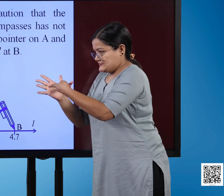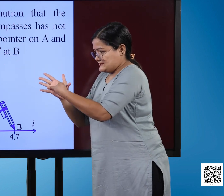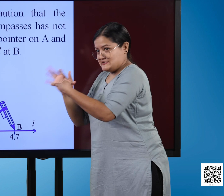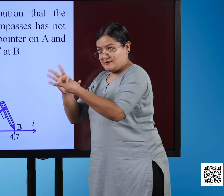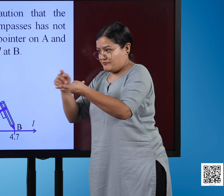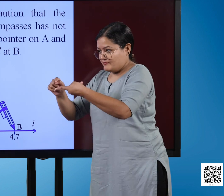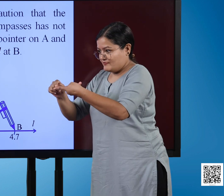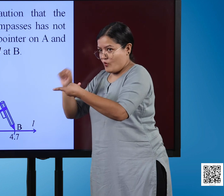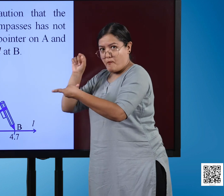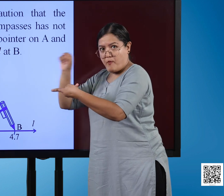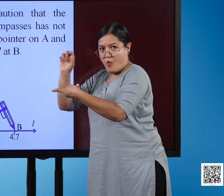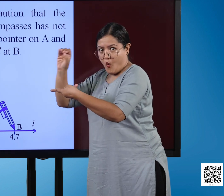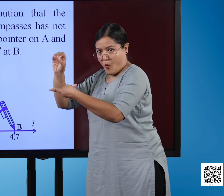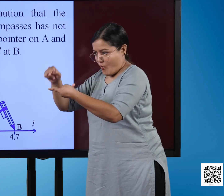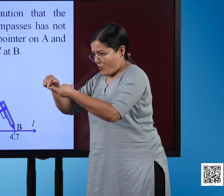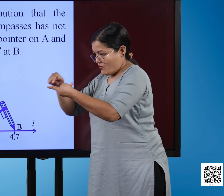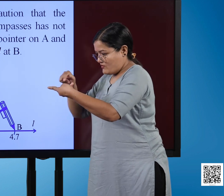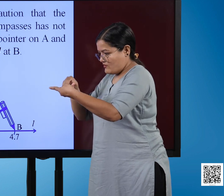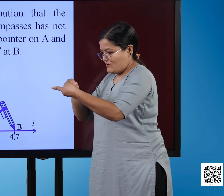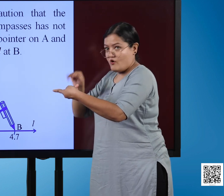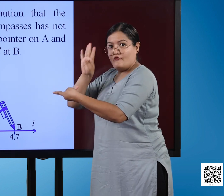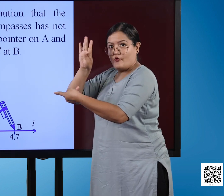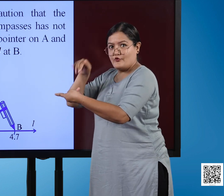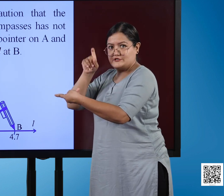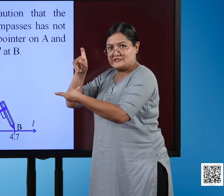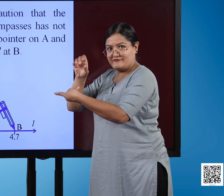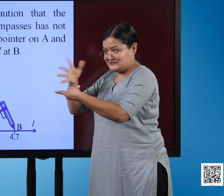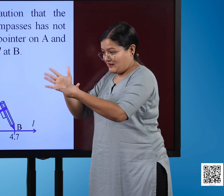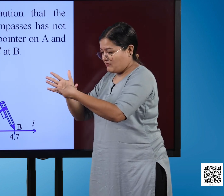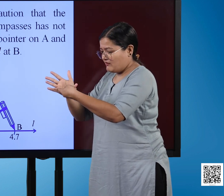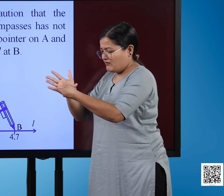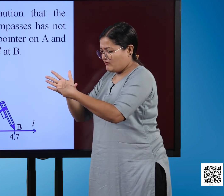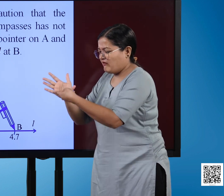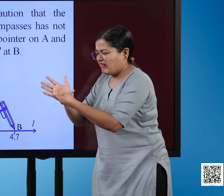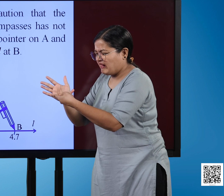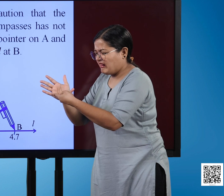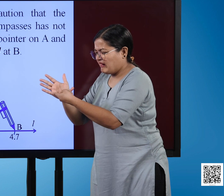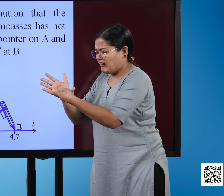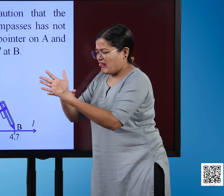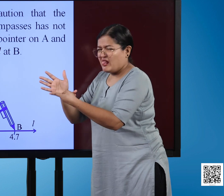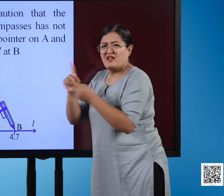on A and swing an arc to cut L at B. A picture shows the same.